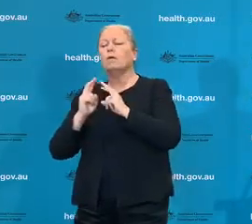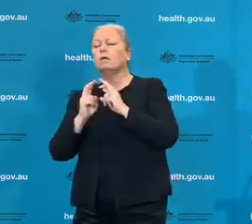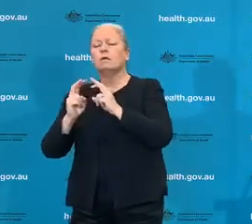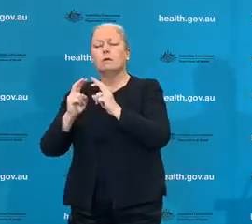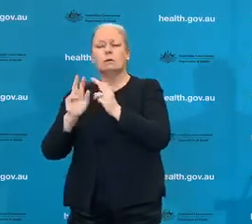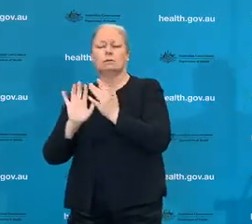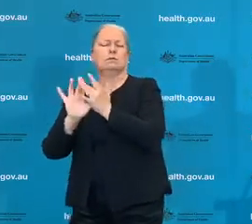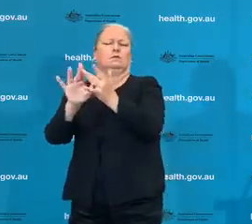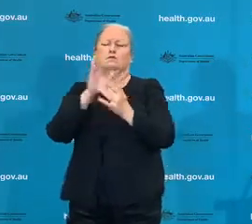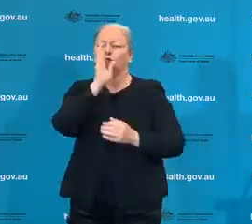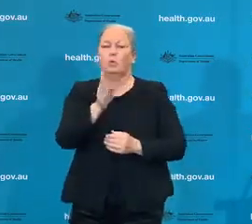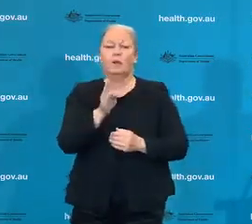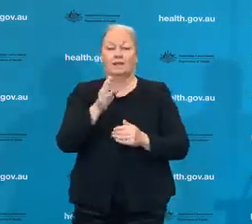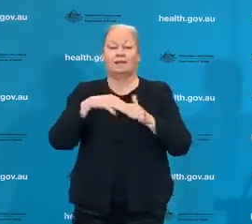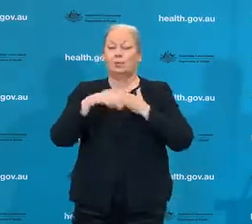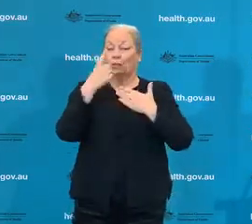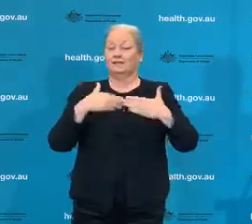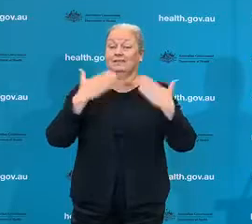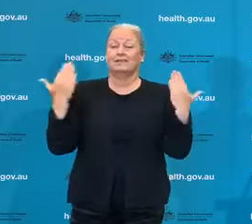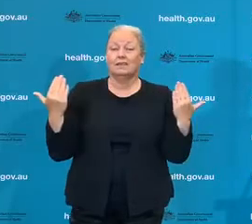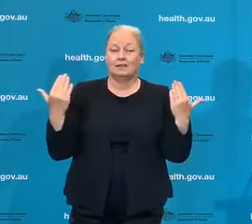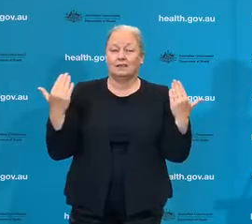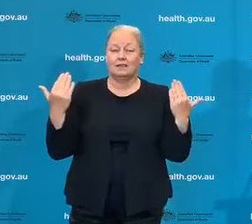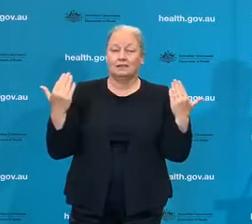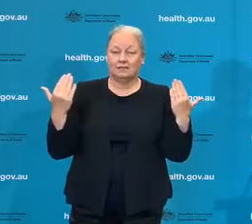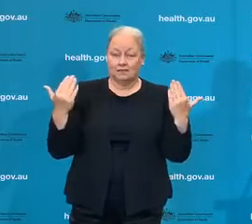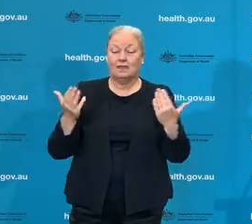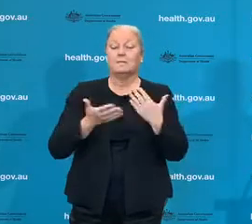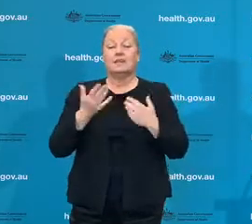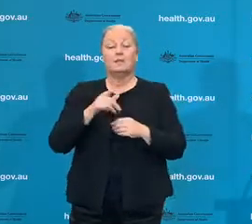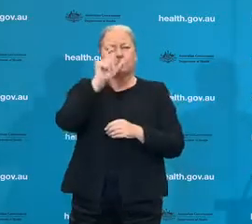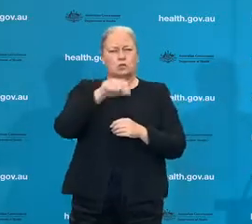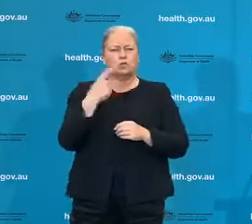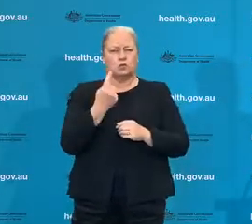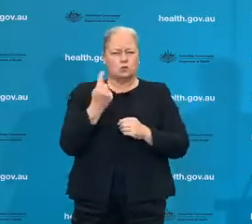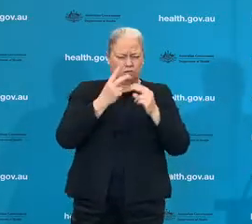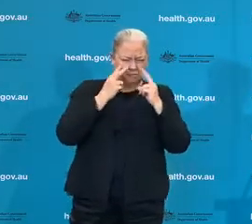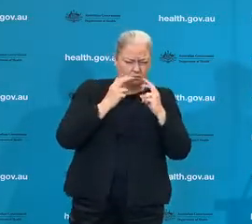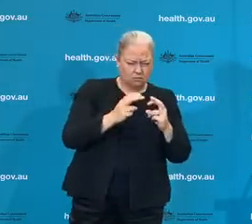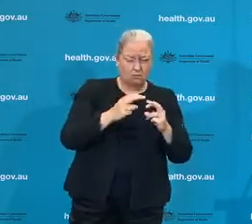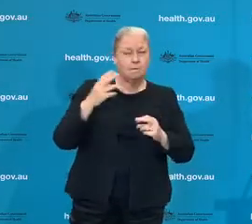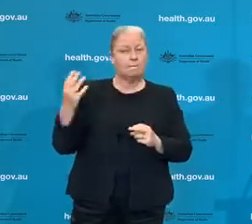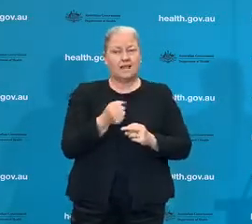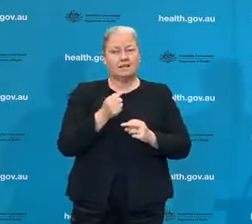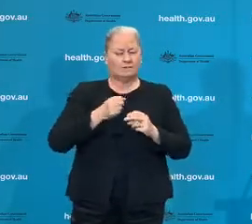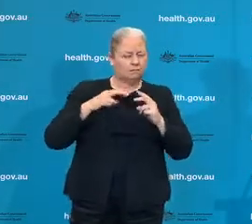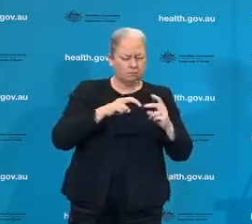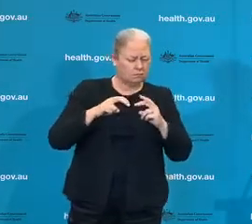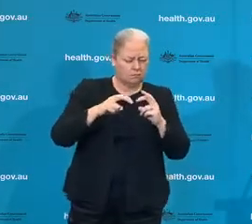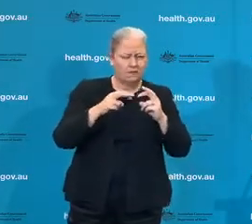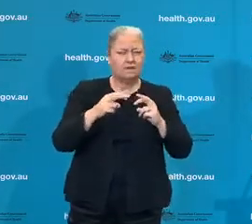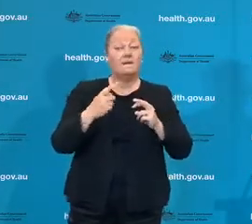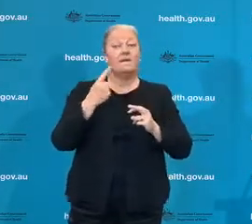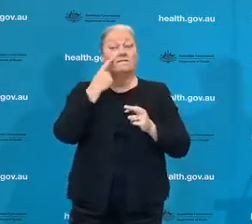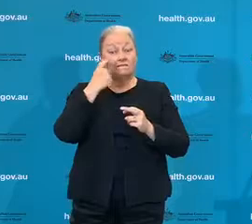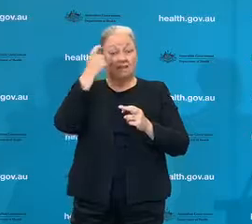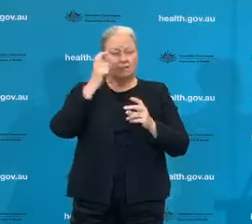COVID-19 have their contact tracing interview by the disease detective completed within 24 hours, and that the